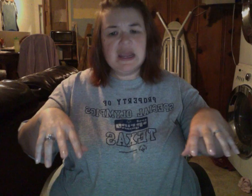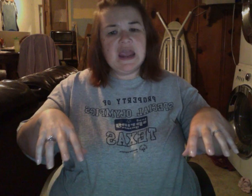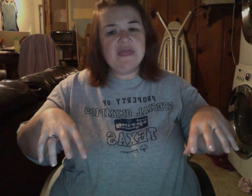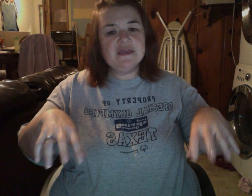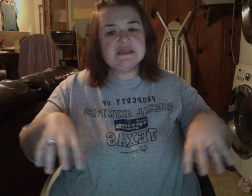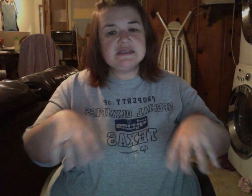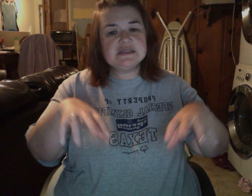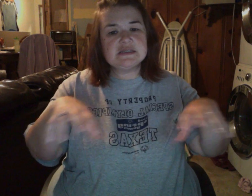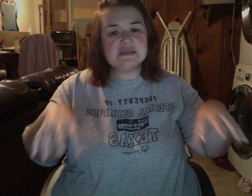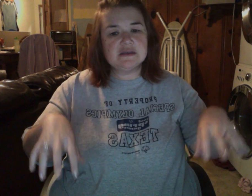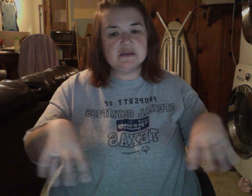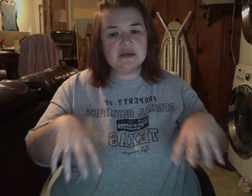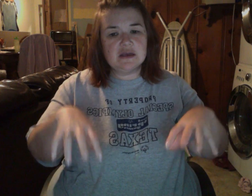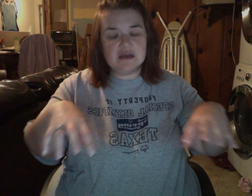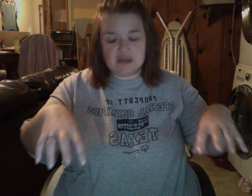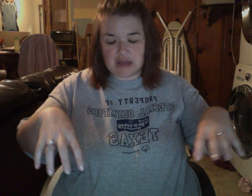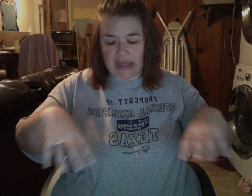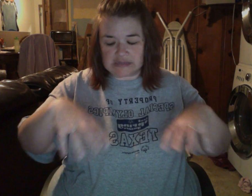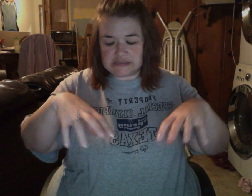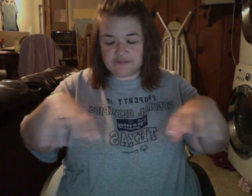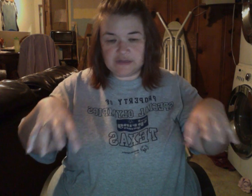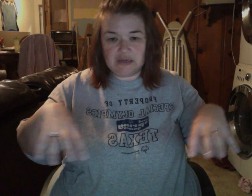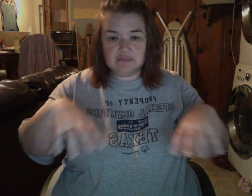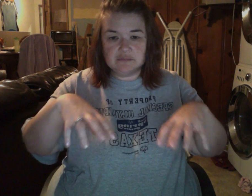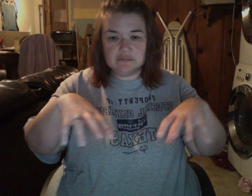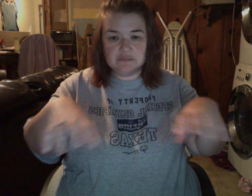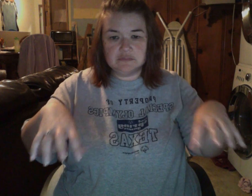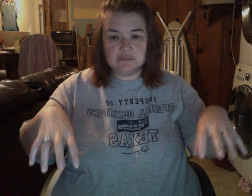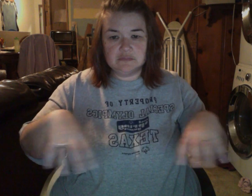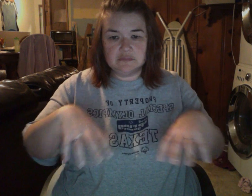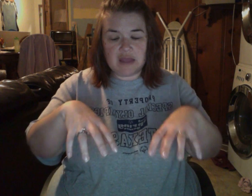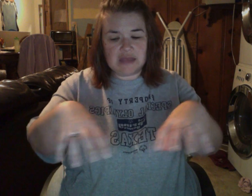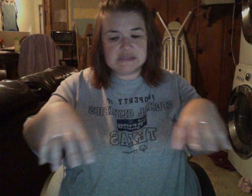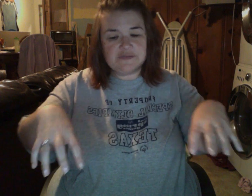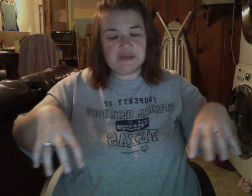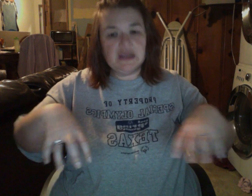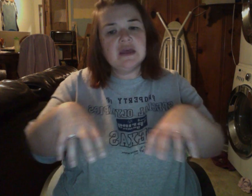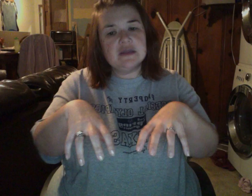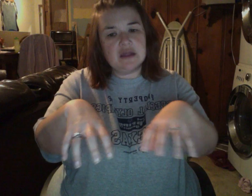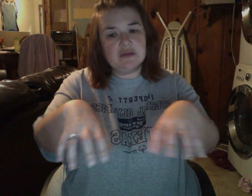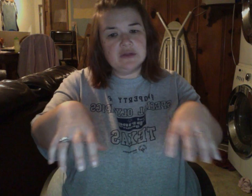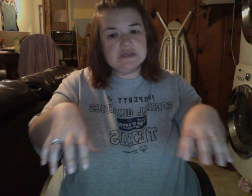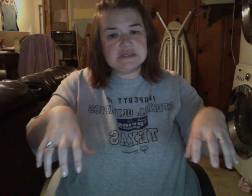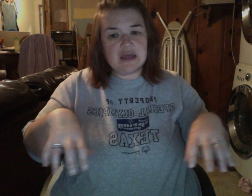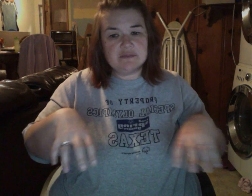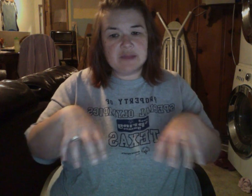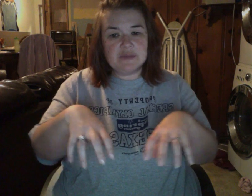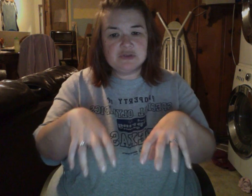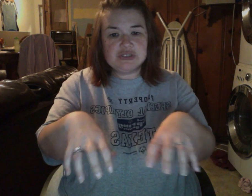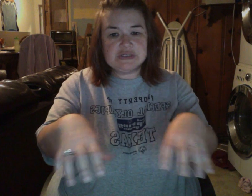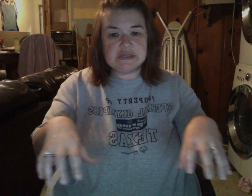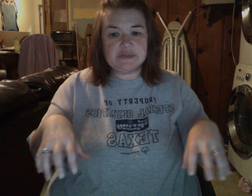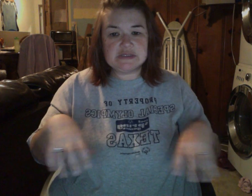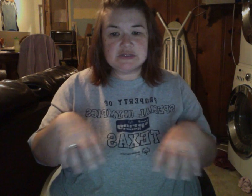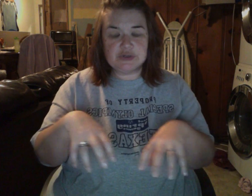And this is activity. Activity. Now notice that my motion is going to be